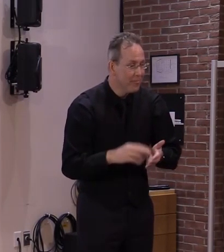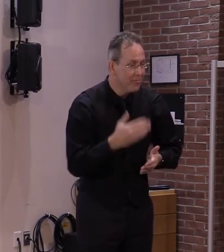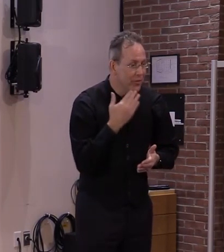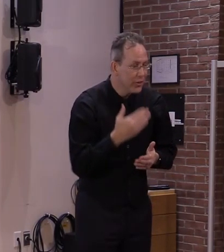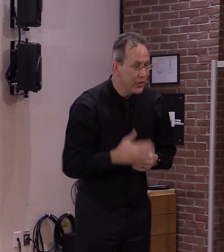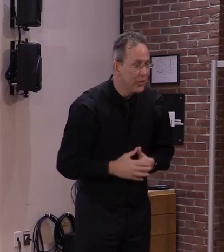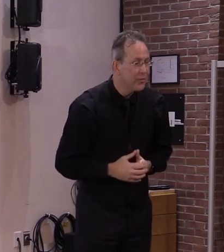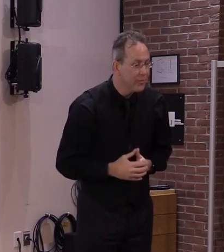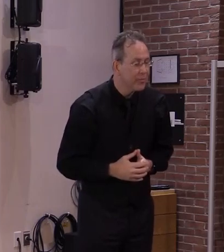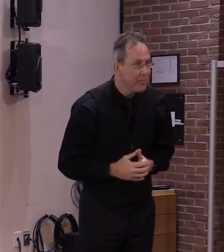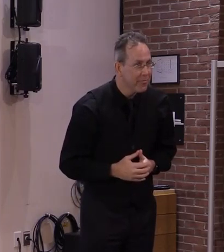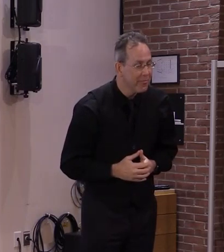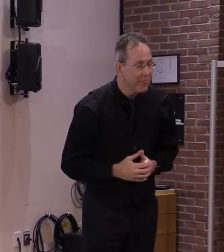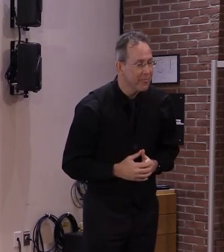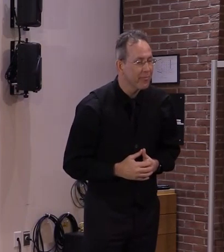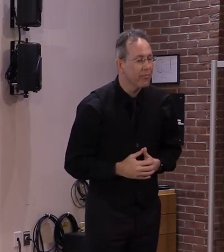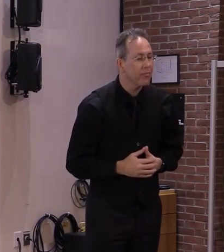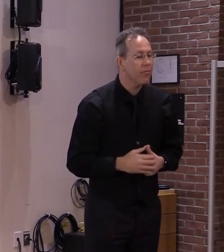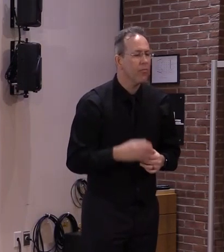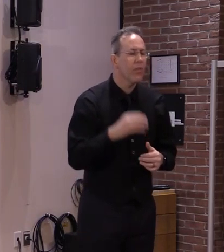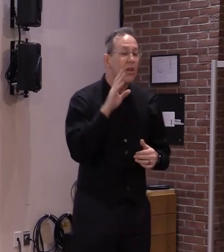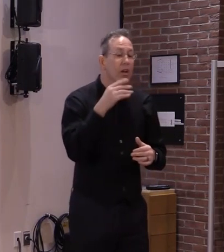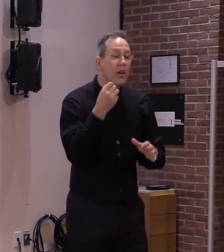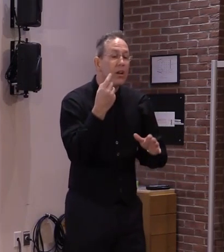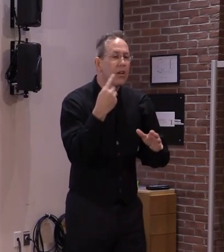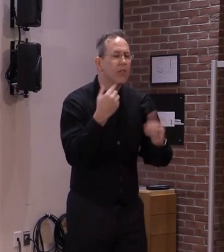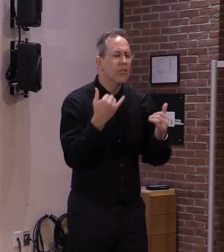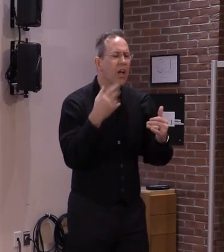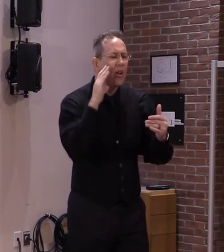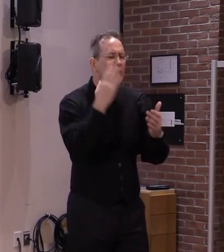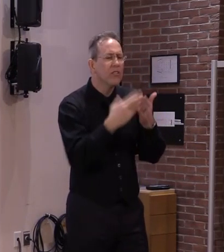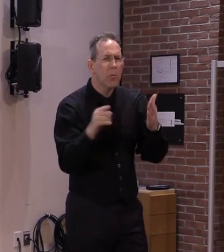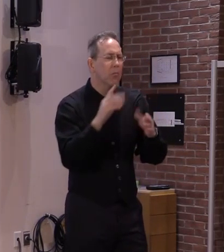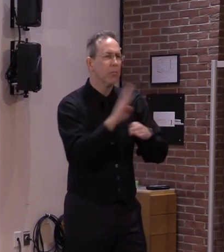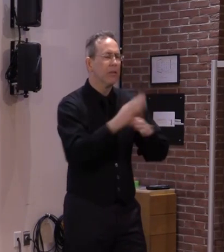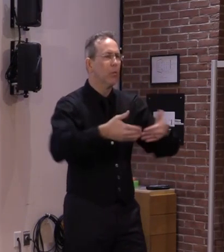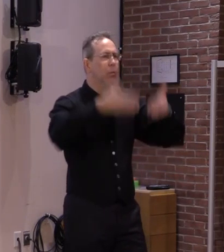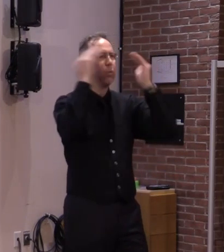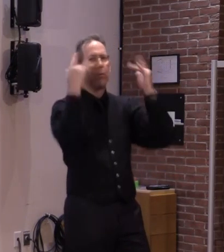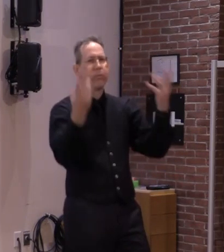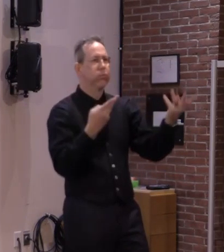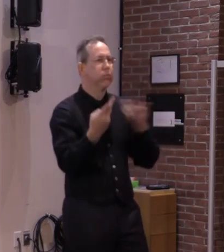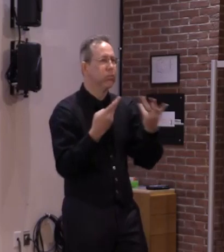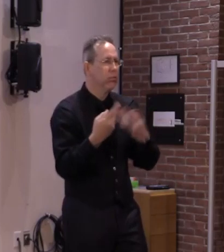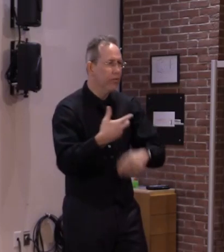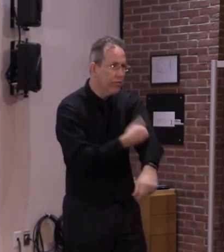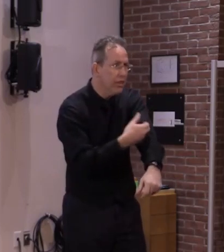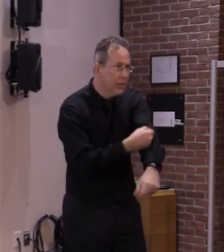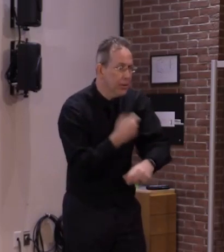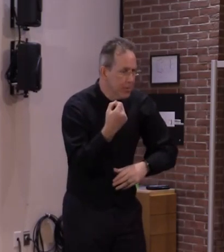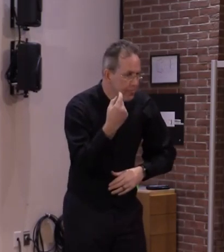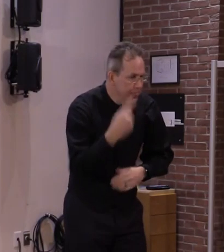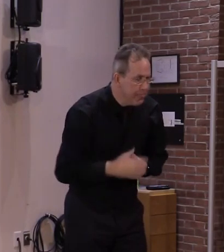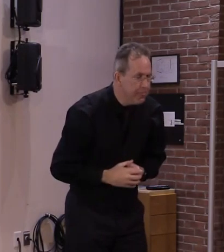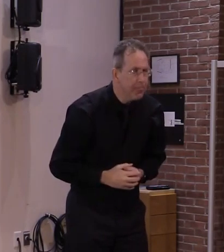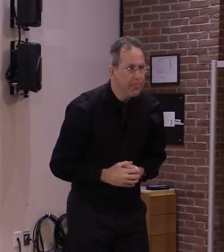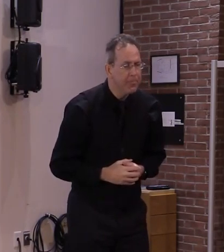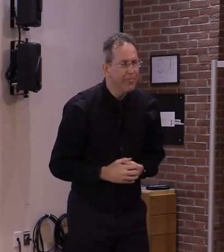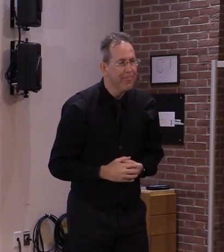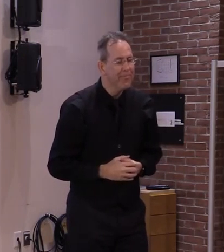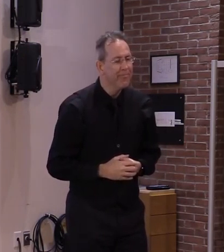be busier today. Do not worry, we will get you rescheduled for an appointment to